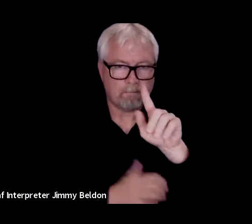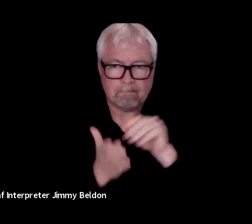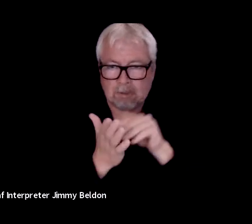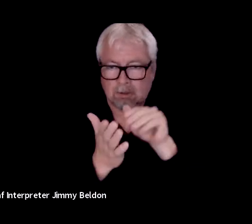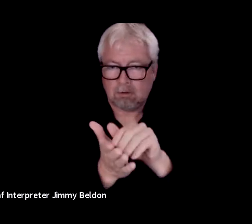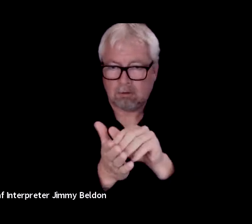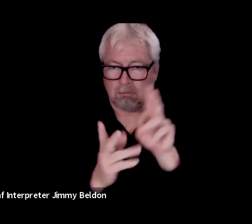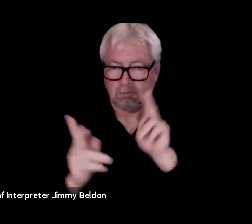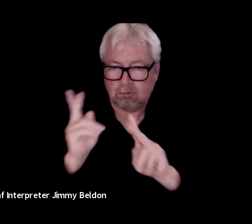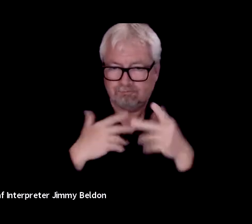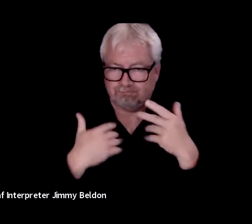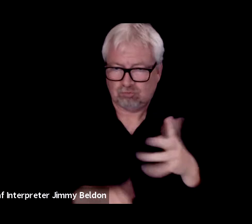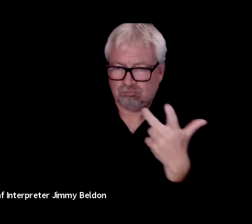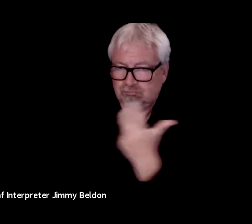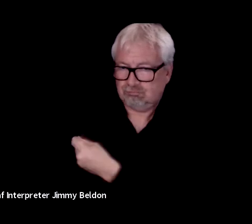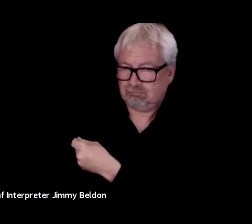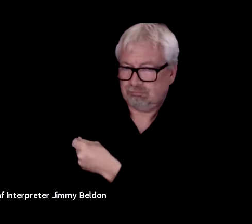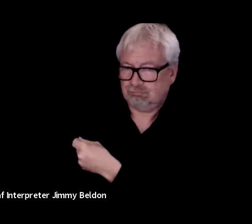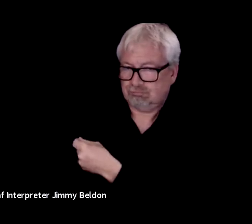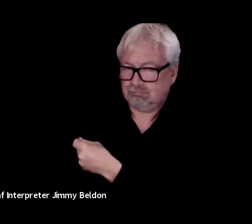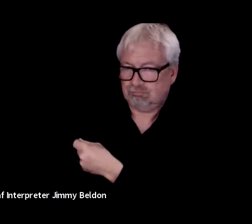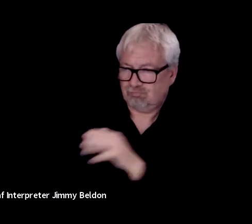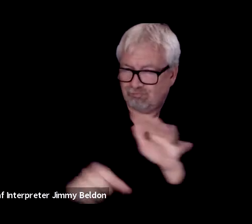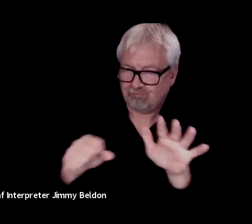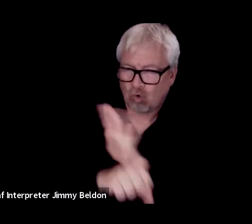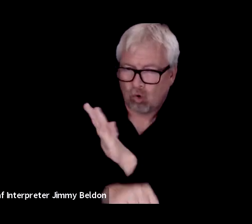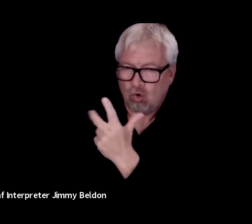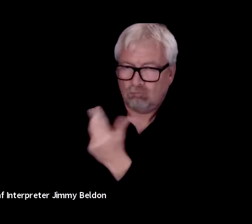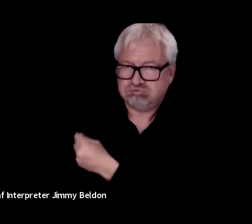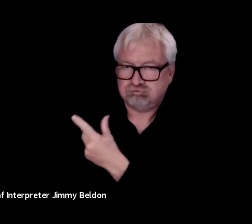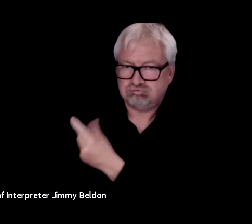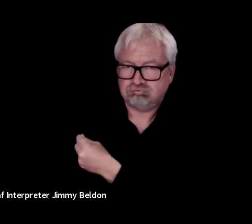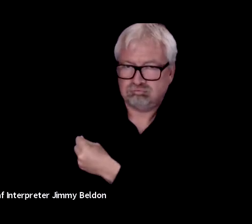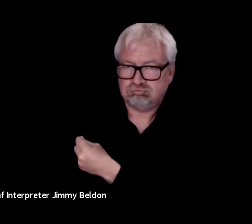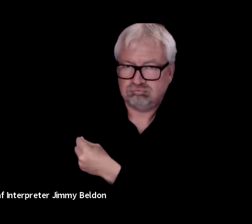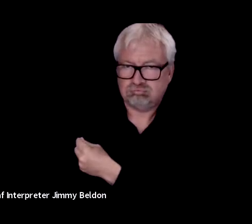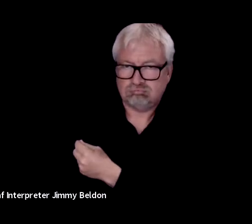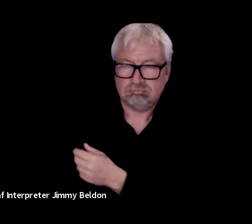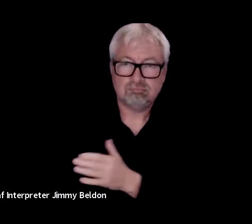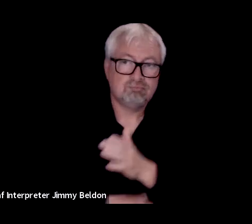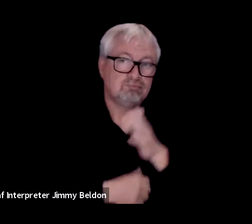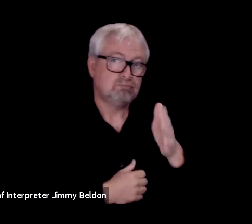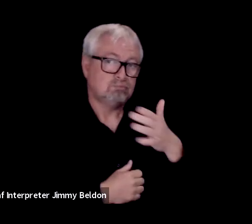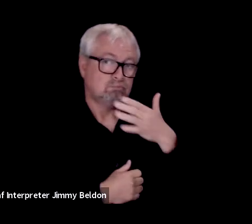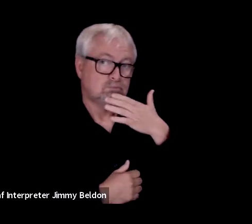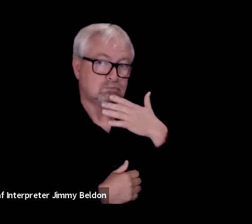over 18,000 vaccine breakthroughs, but that's 0.61%